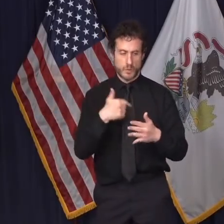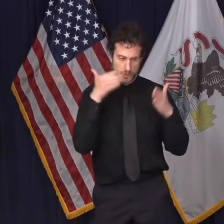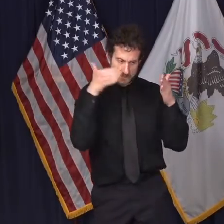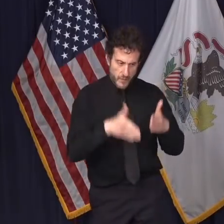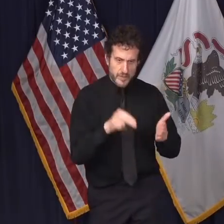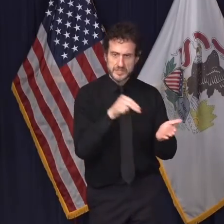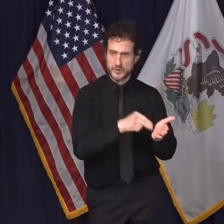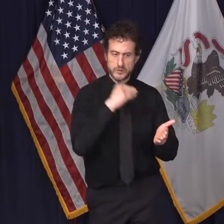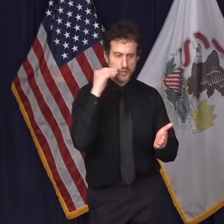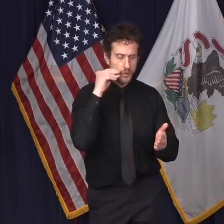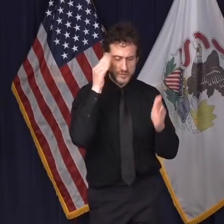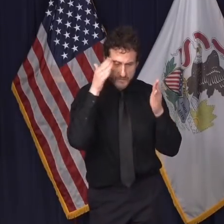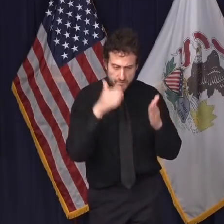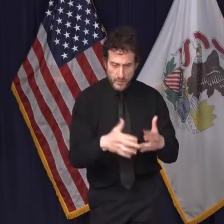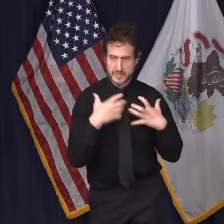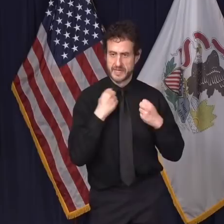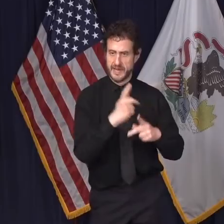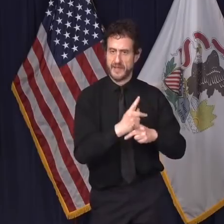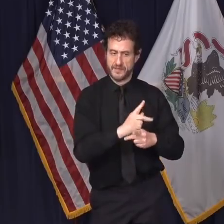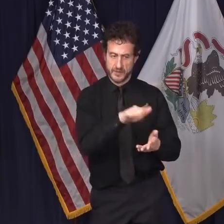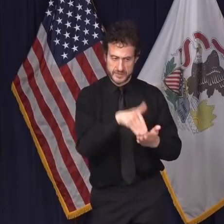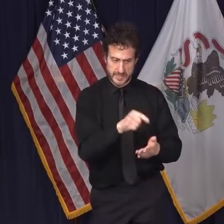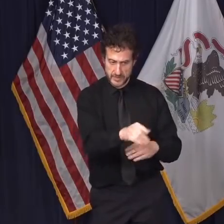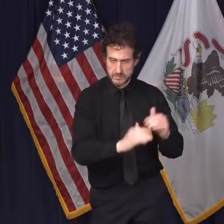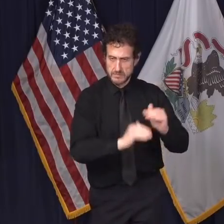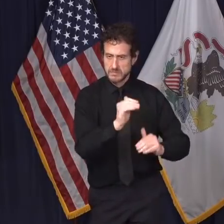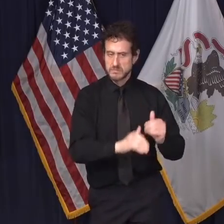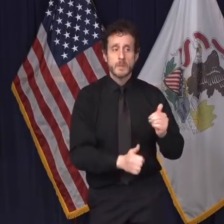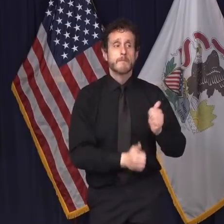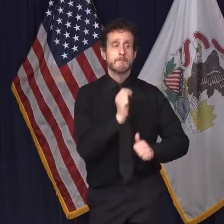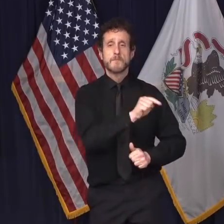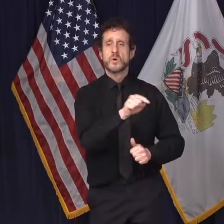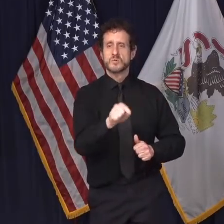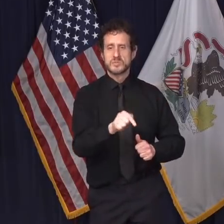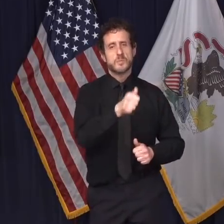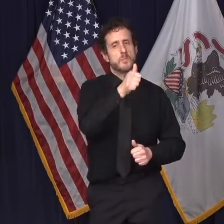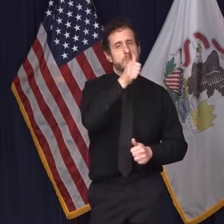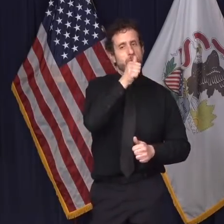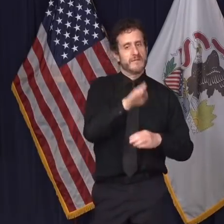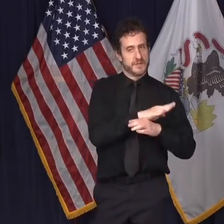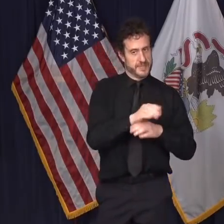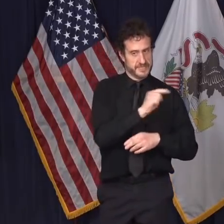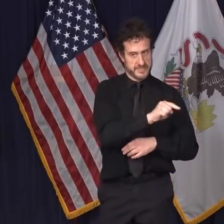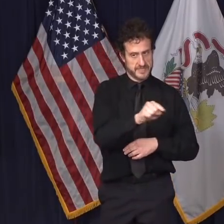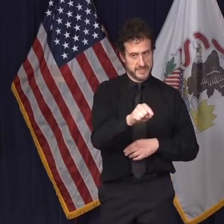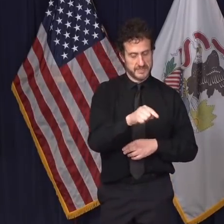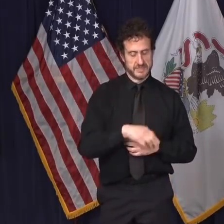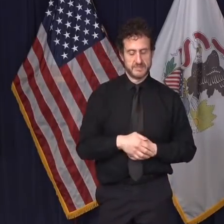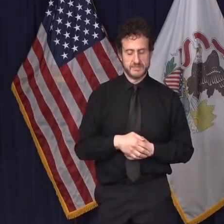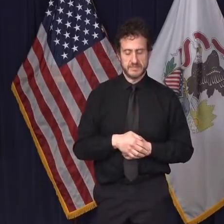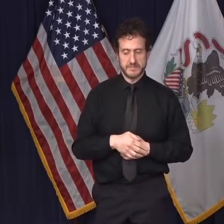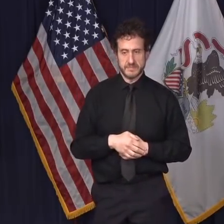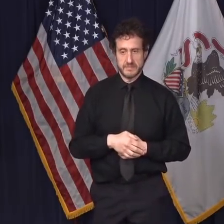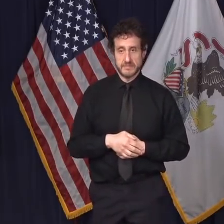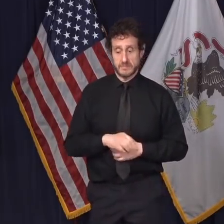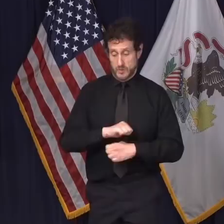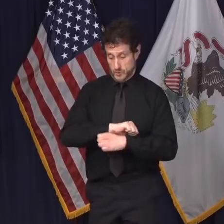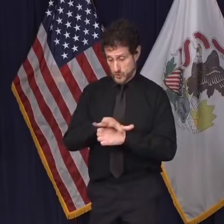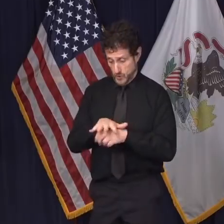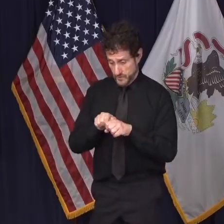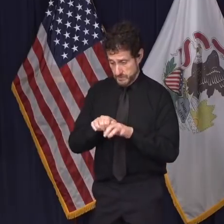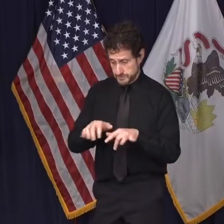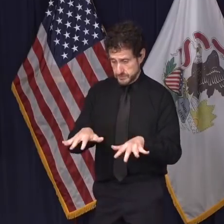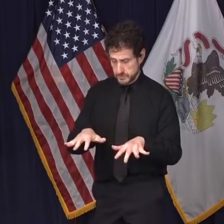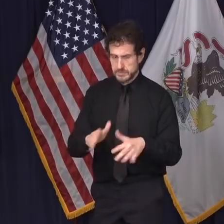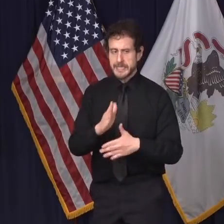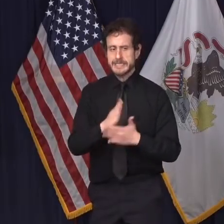of long-term care facilities in Illinois are privately run. In response to the COVID-19 crisis,